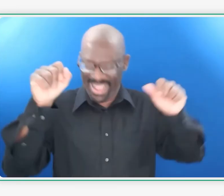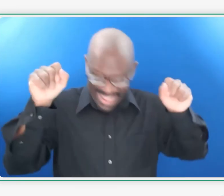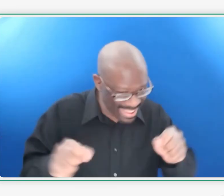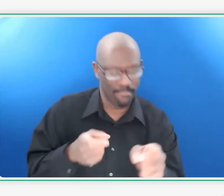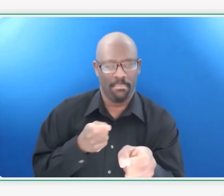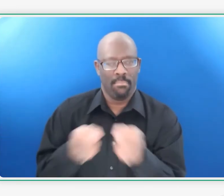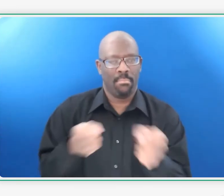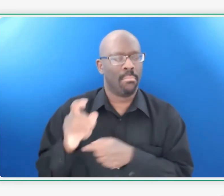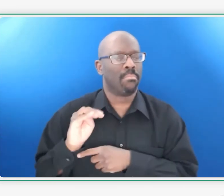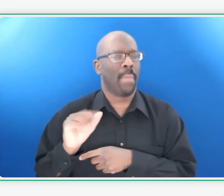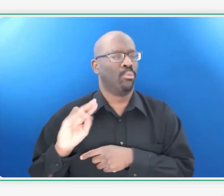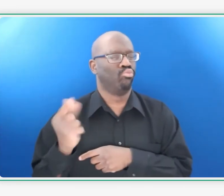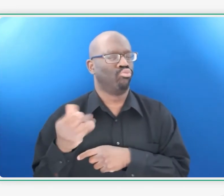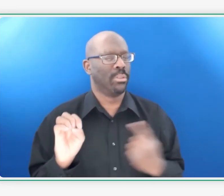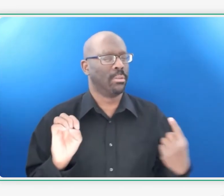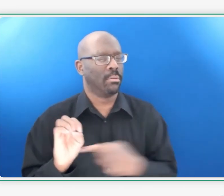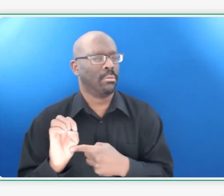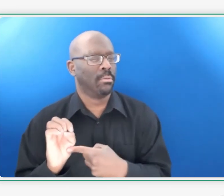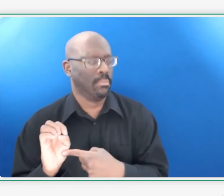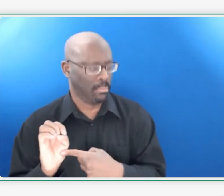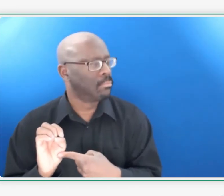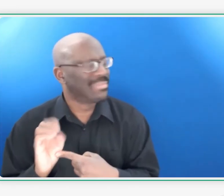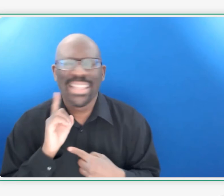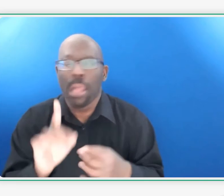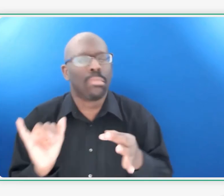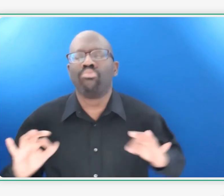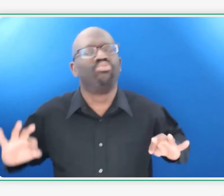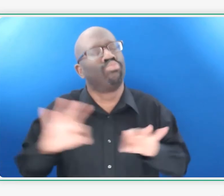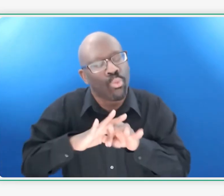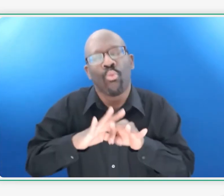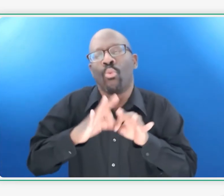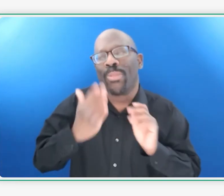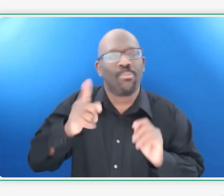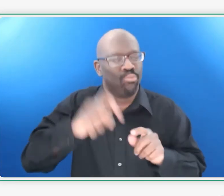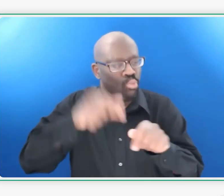And we have to figure out a baseline for what we accept within our risk tolerance.